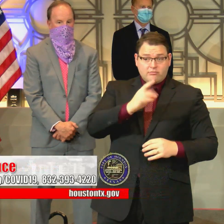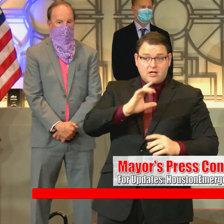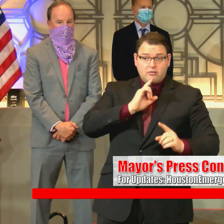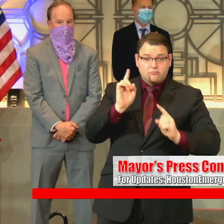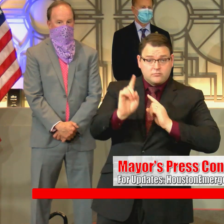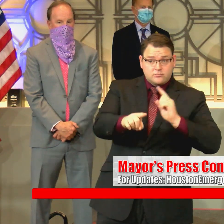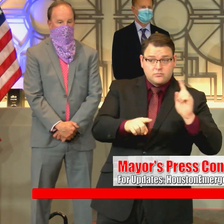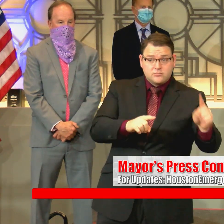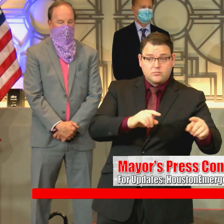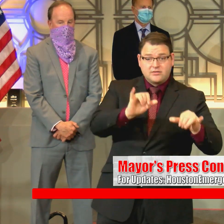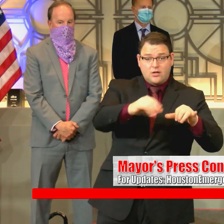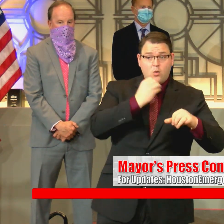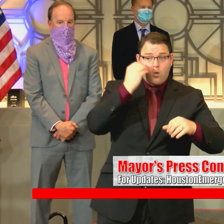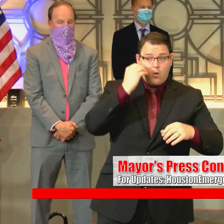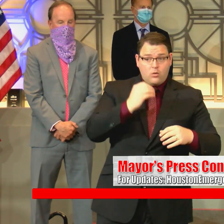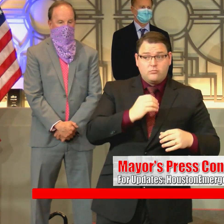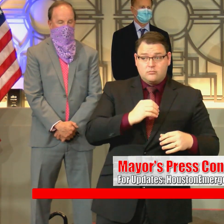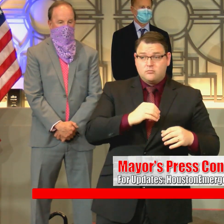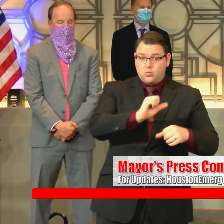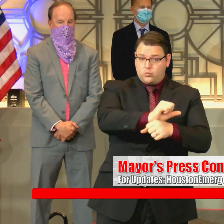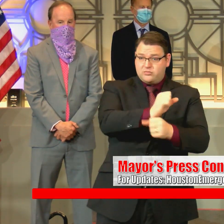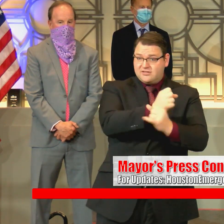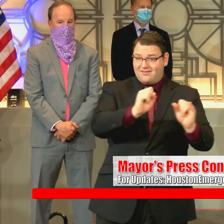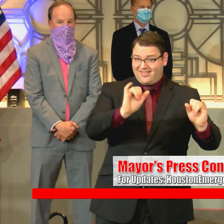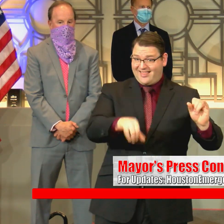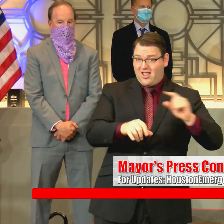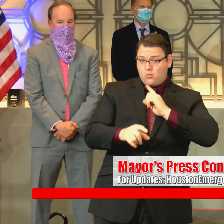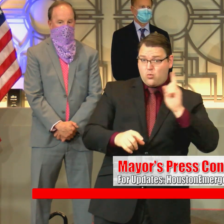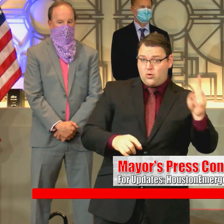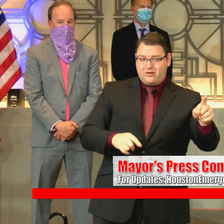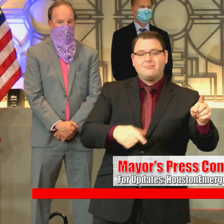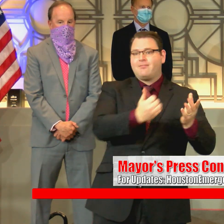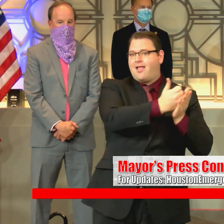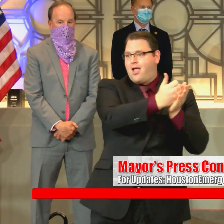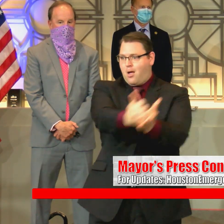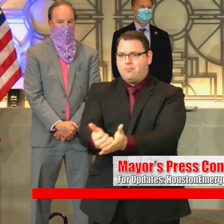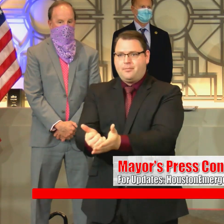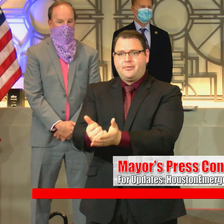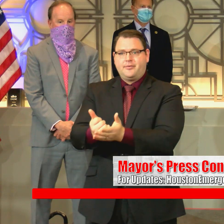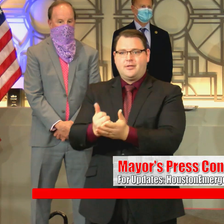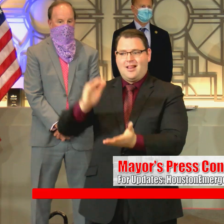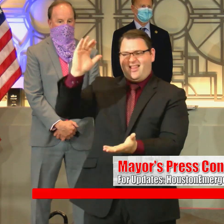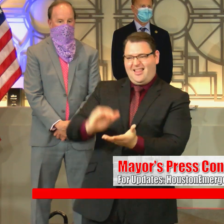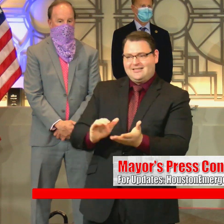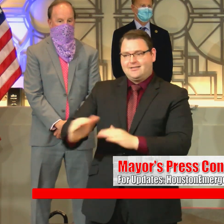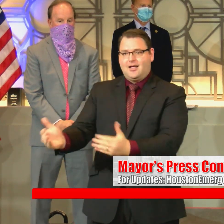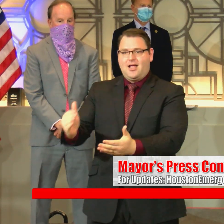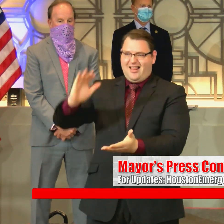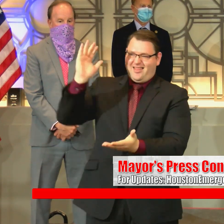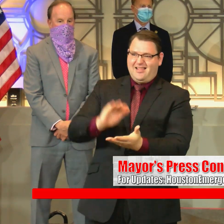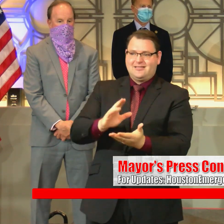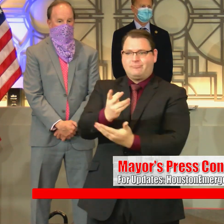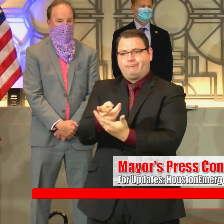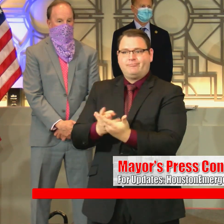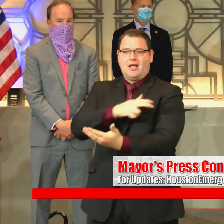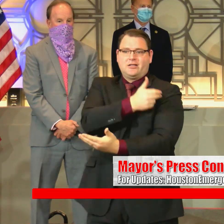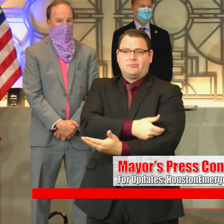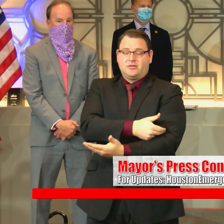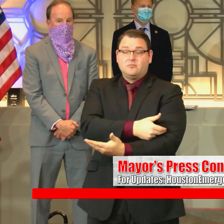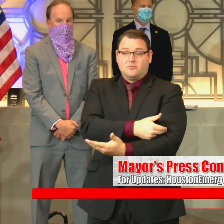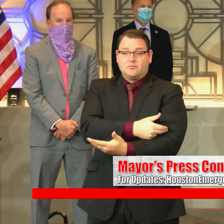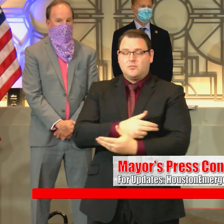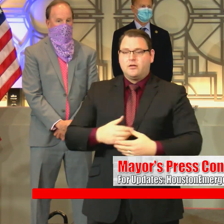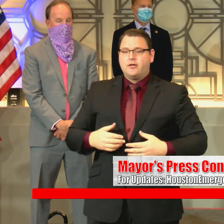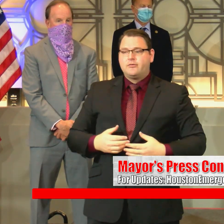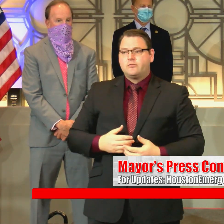hospitalizations. The estimates show that social distancing measures during the 14-day period